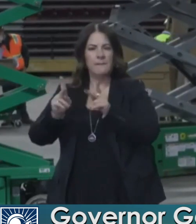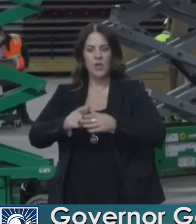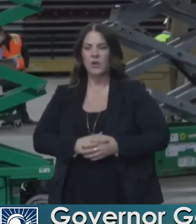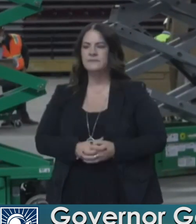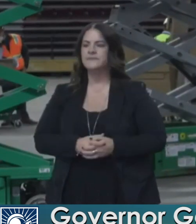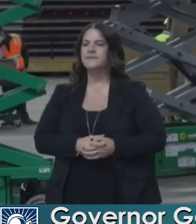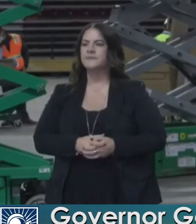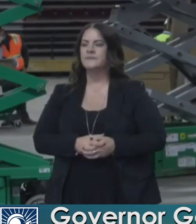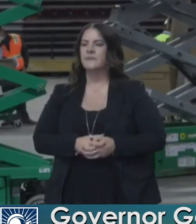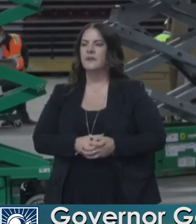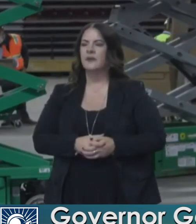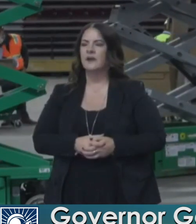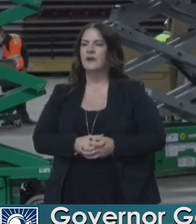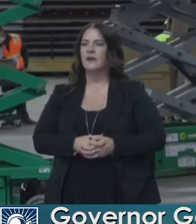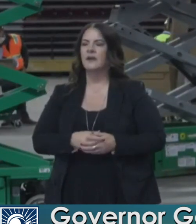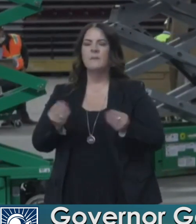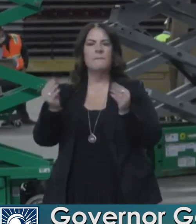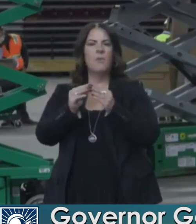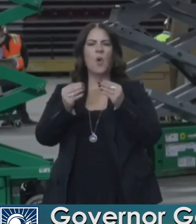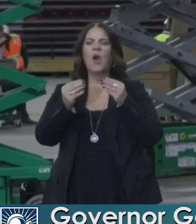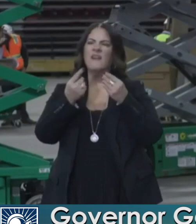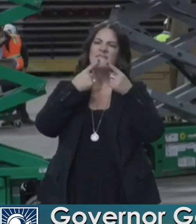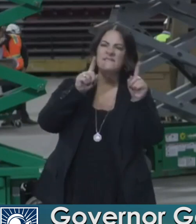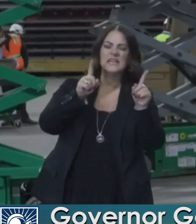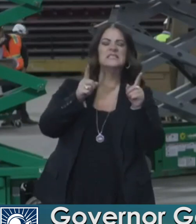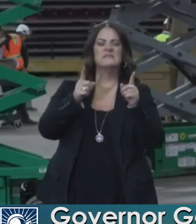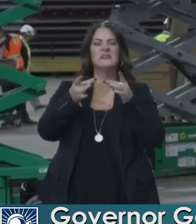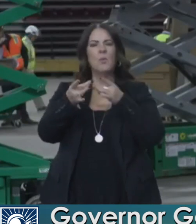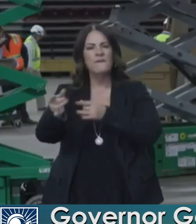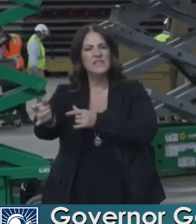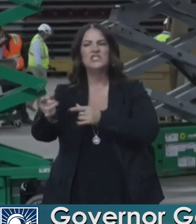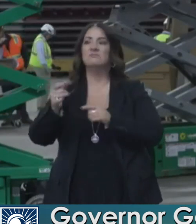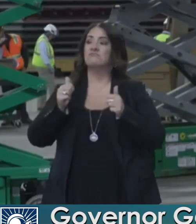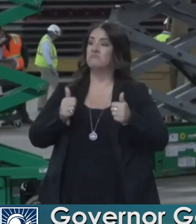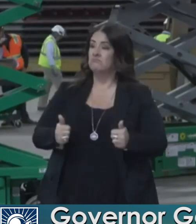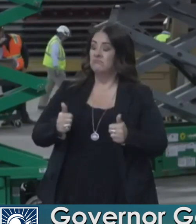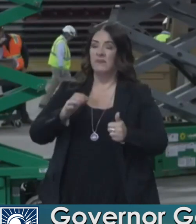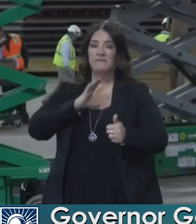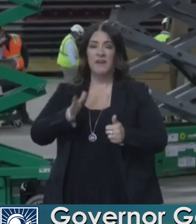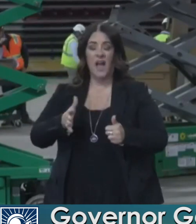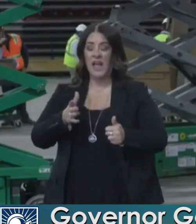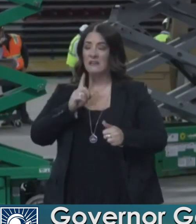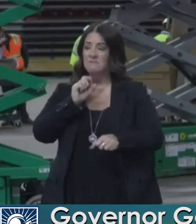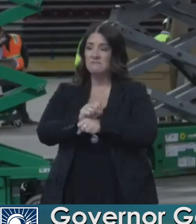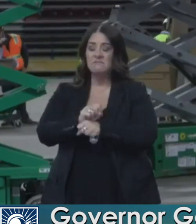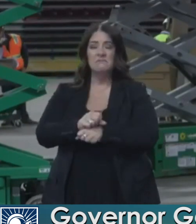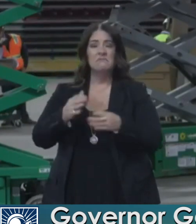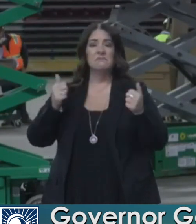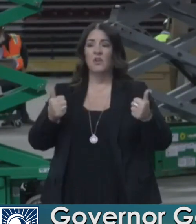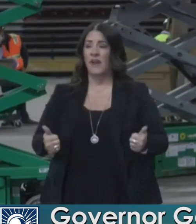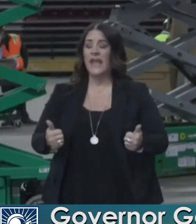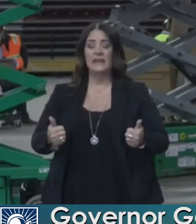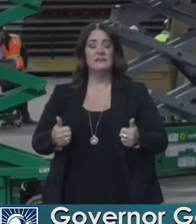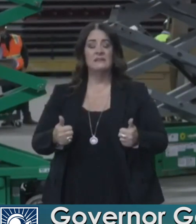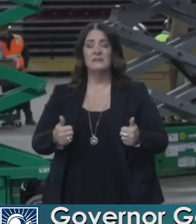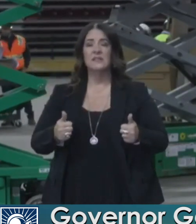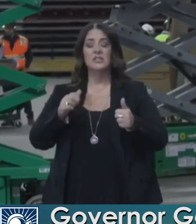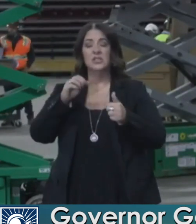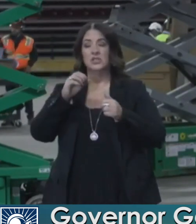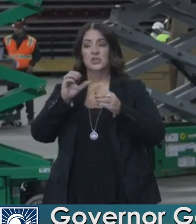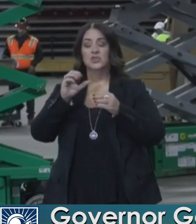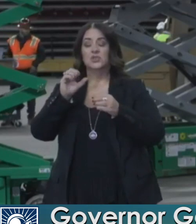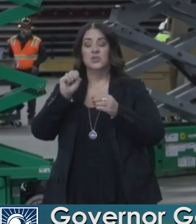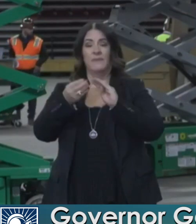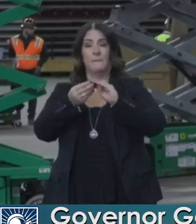and the staffing much more efficient and effective if indeed that's the case. So the overall numbers will begin